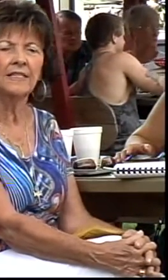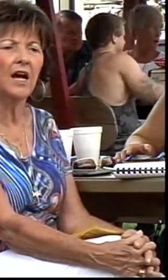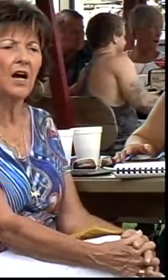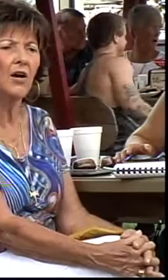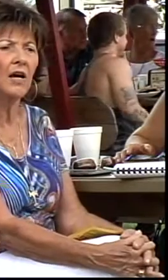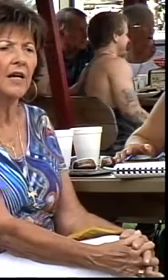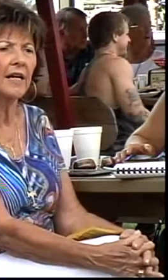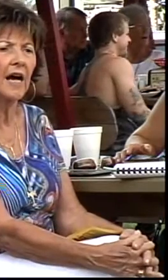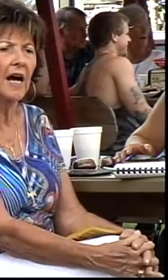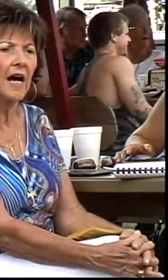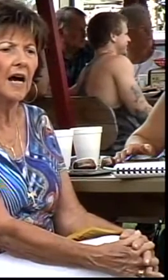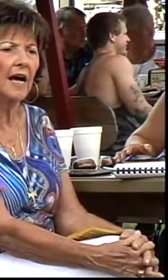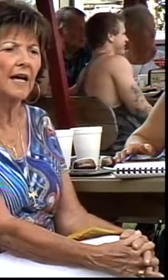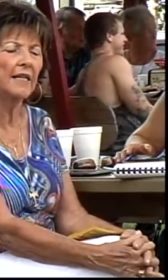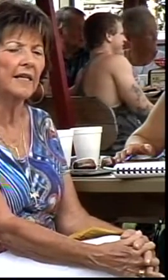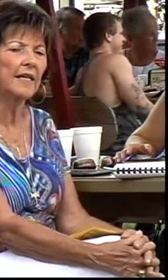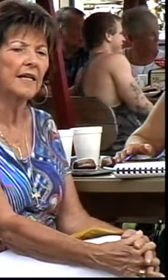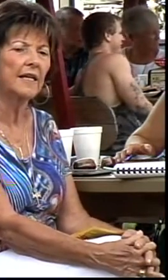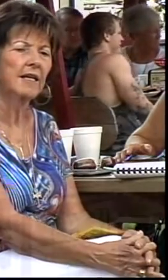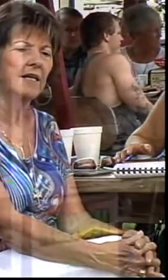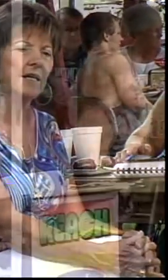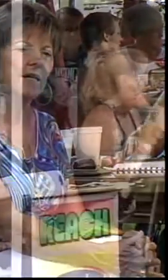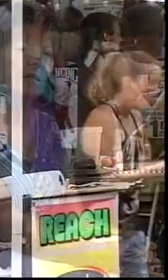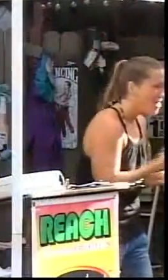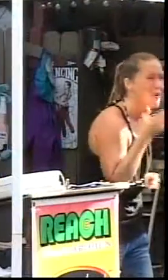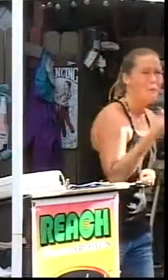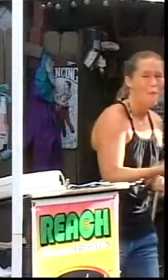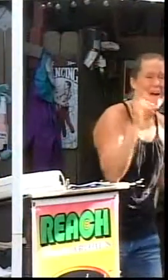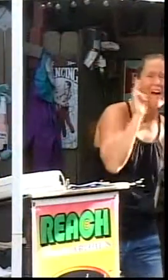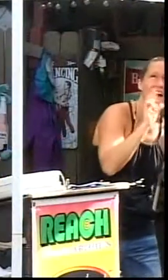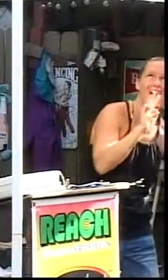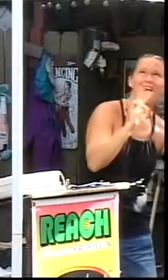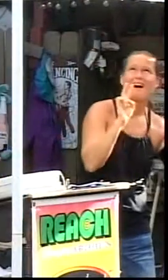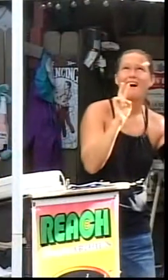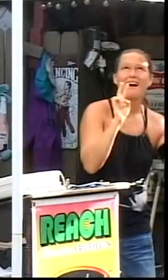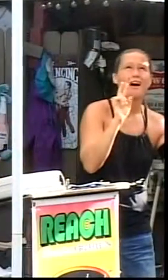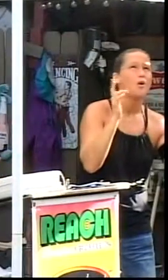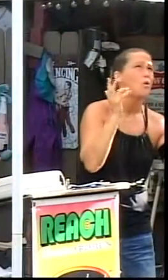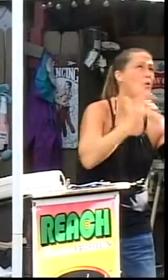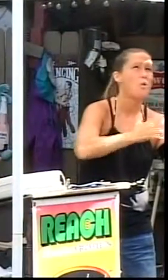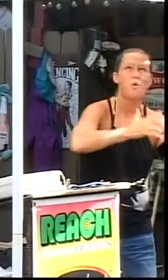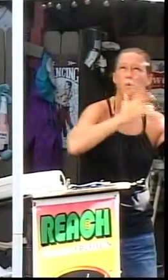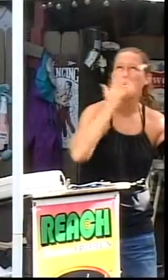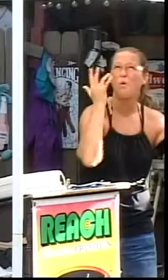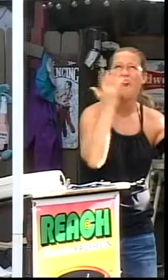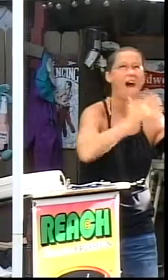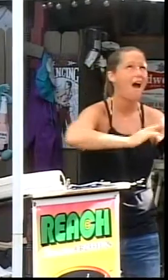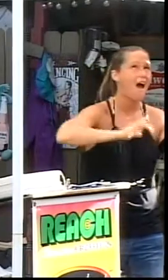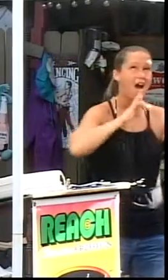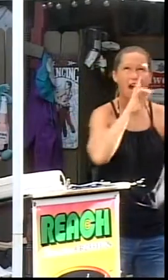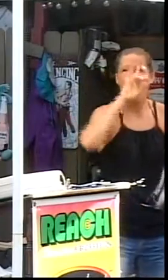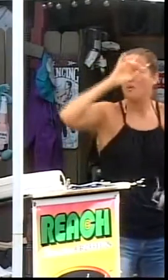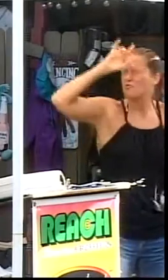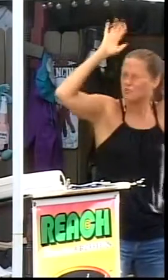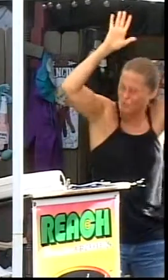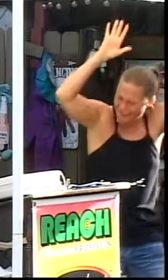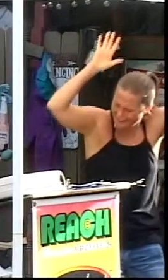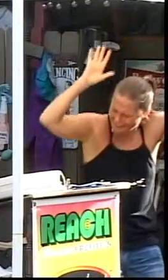great is our God, so that the world will see. How great.